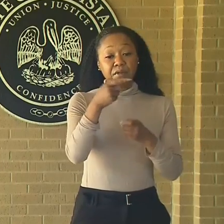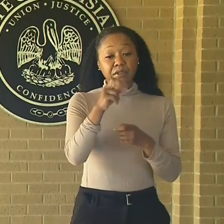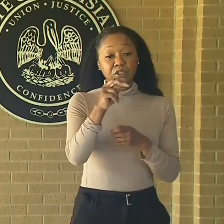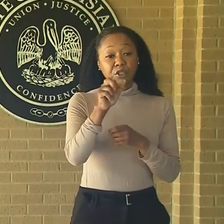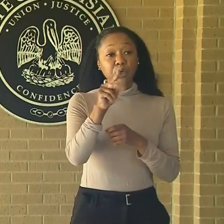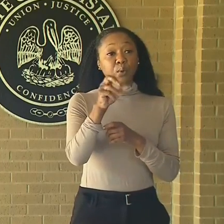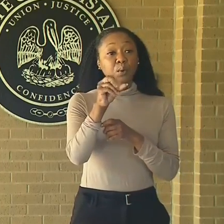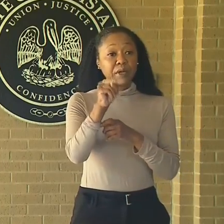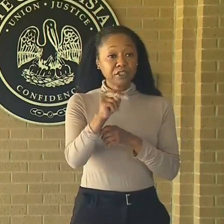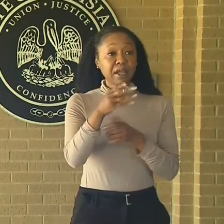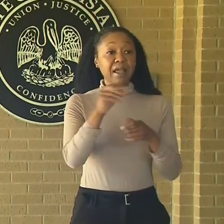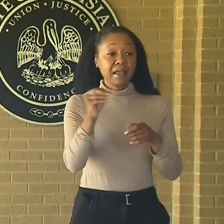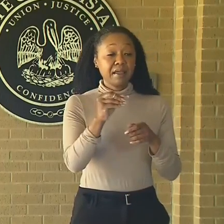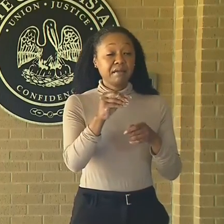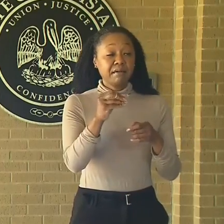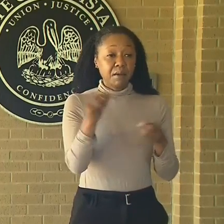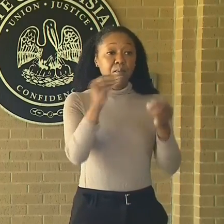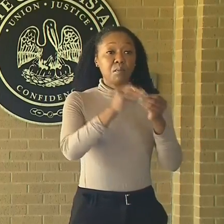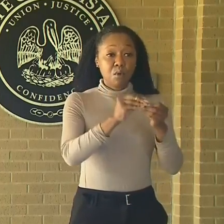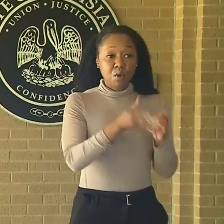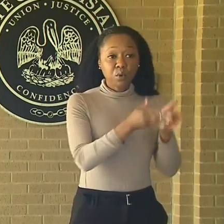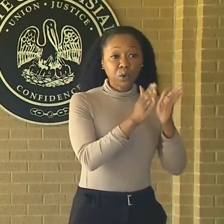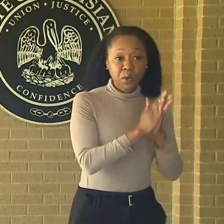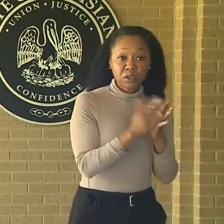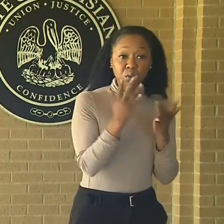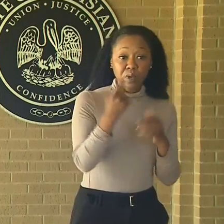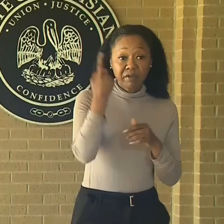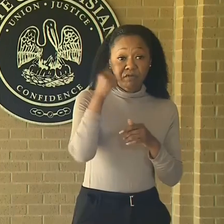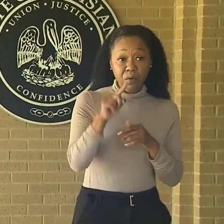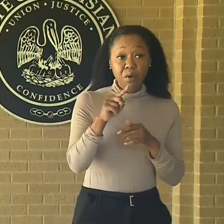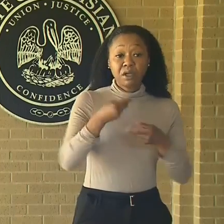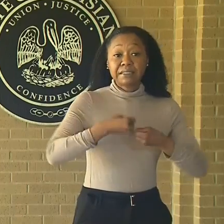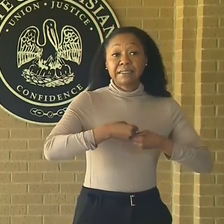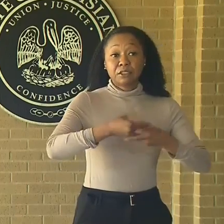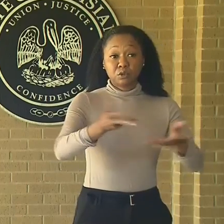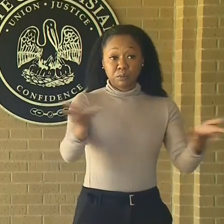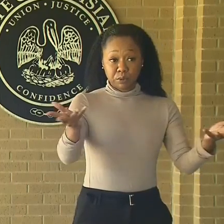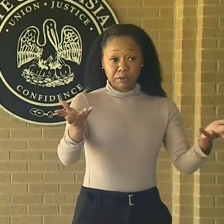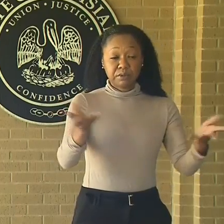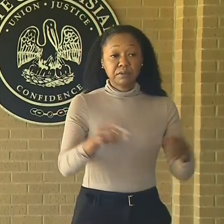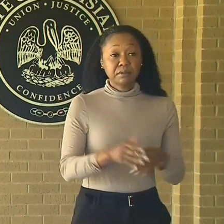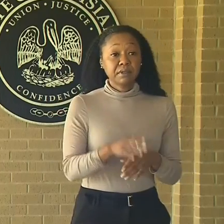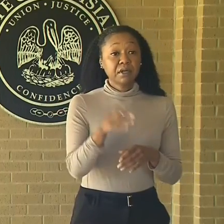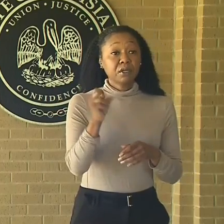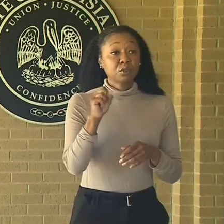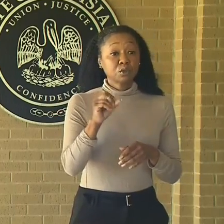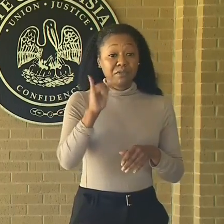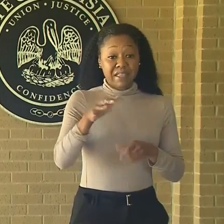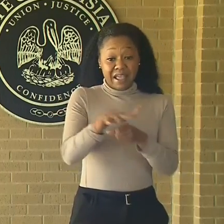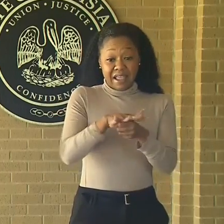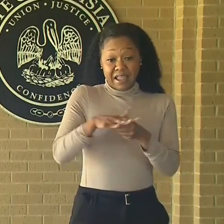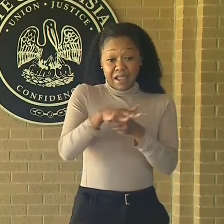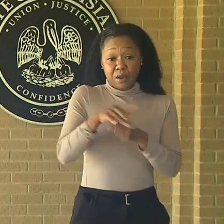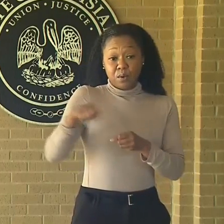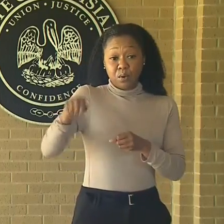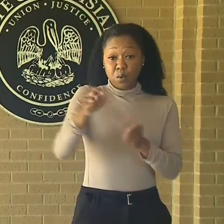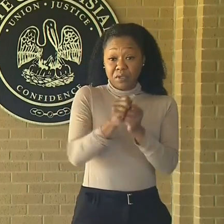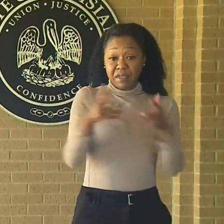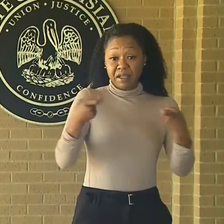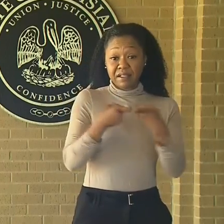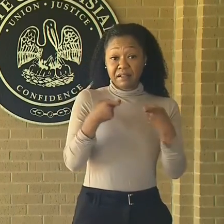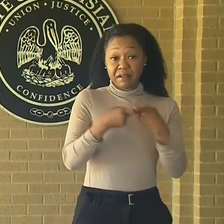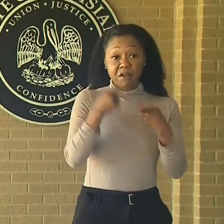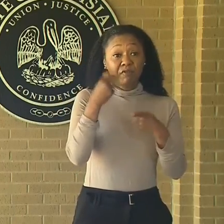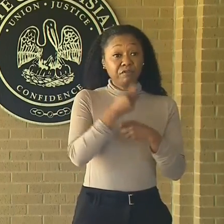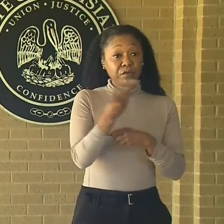requests. And we are awaiting requests for points of distribution so that in those areas where they're going to be without electricity for a